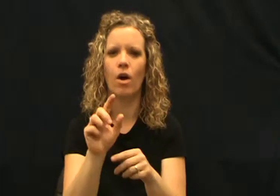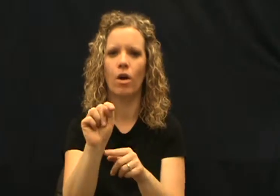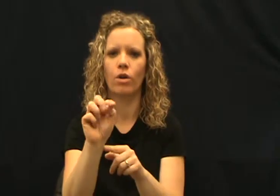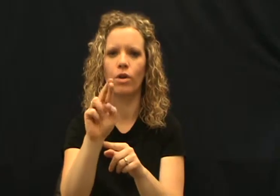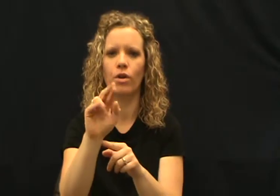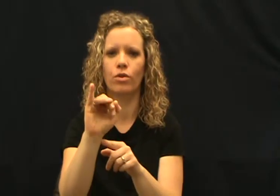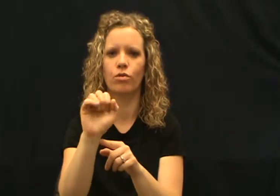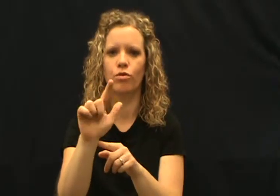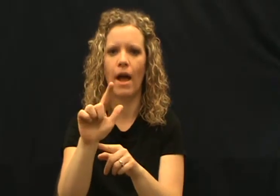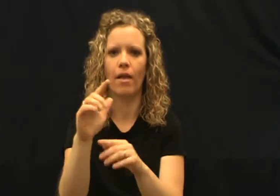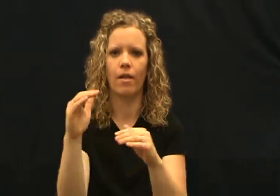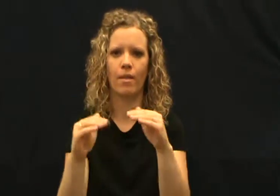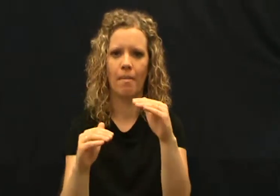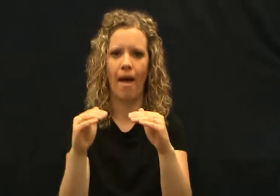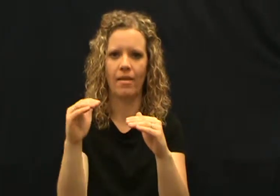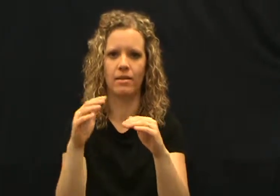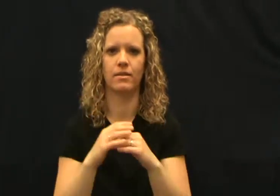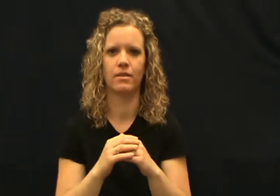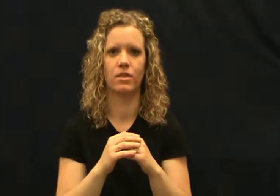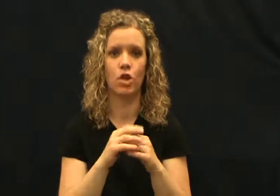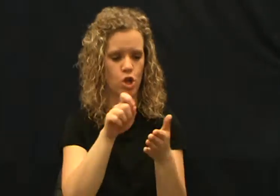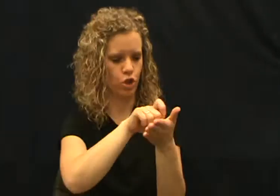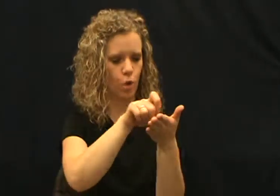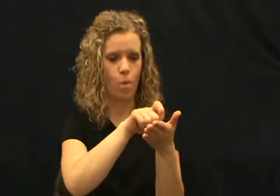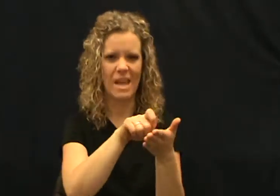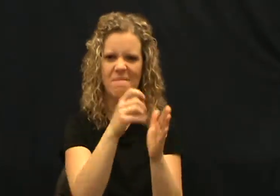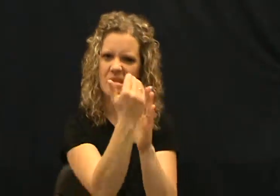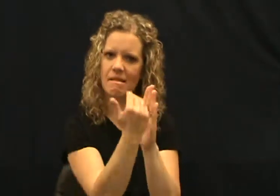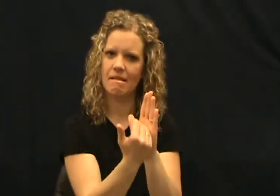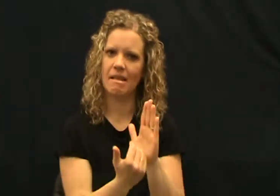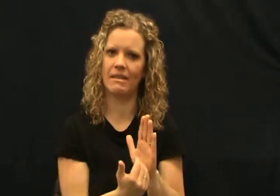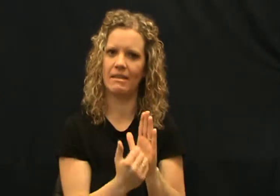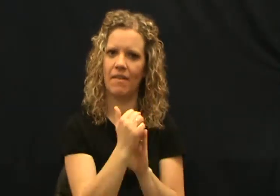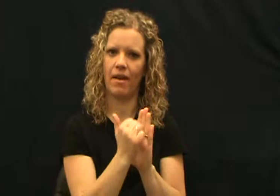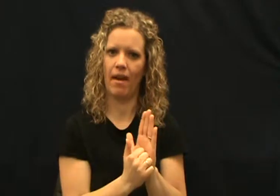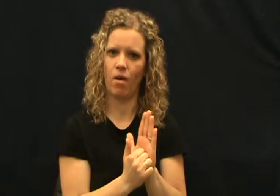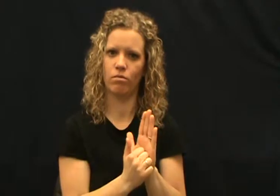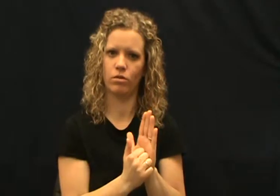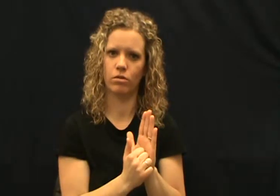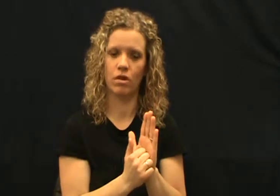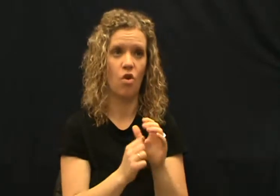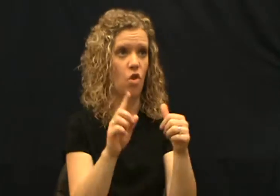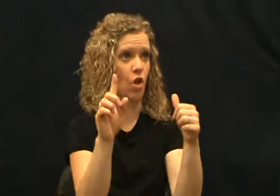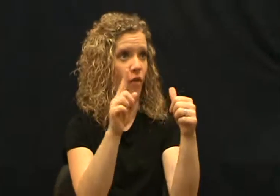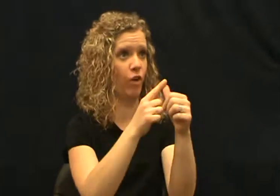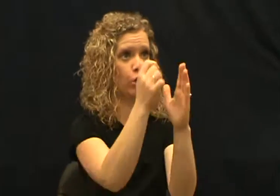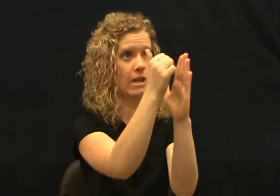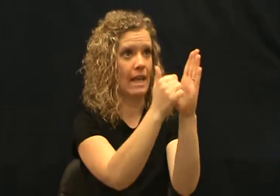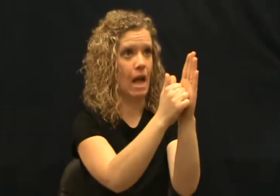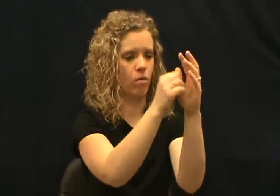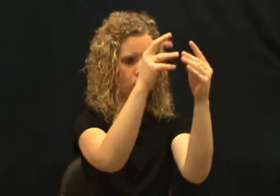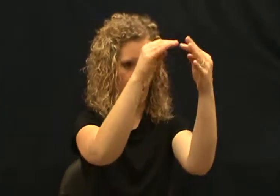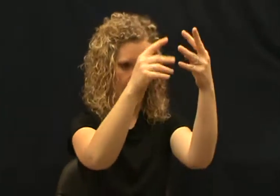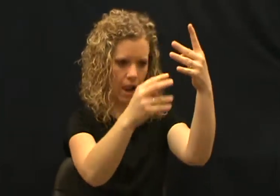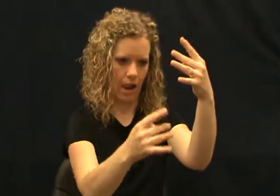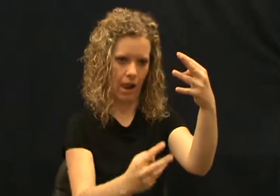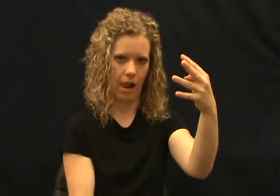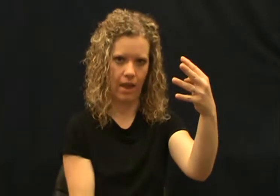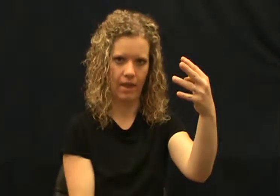list out all of our accounts from the very first account all the way through the last account. That's and we